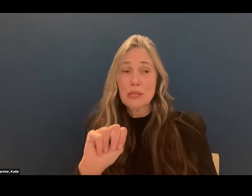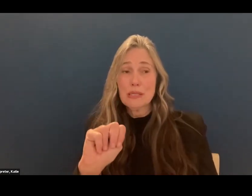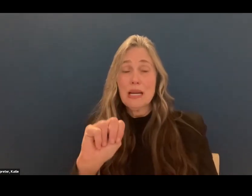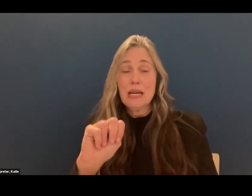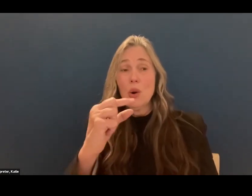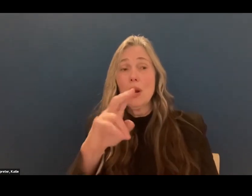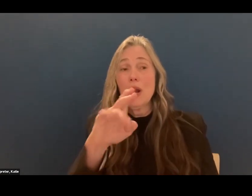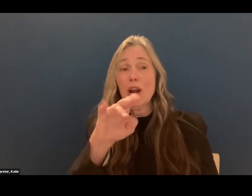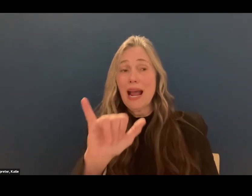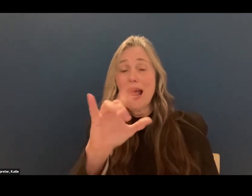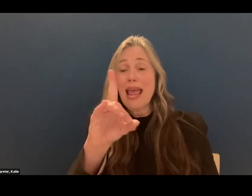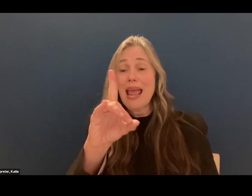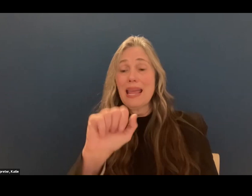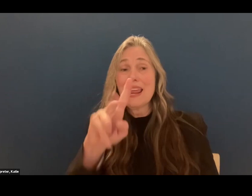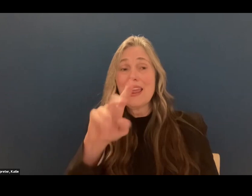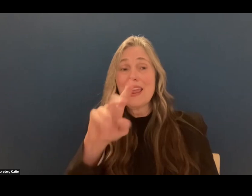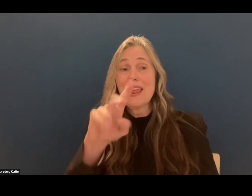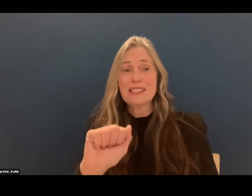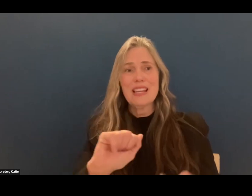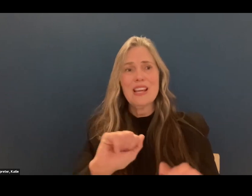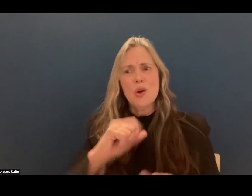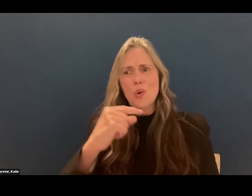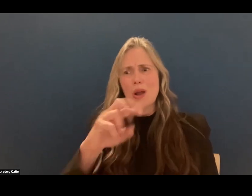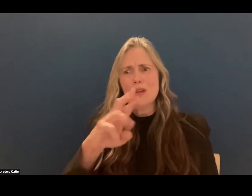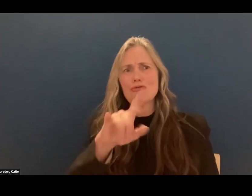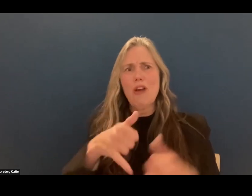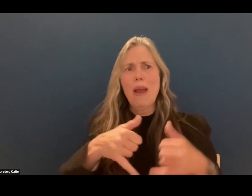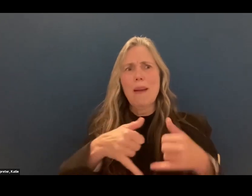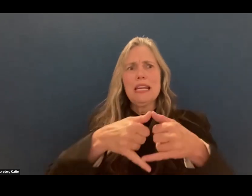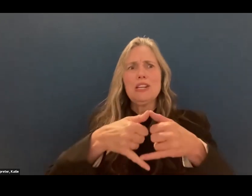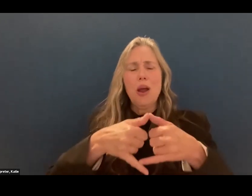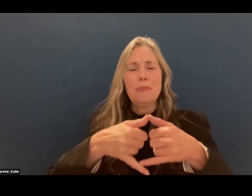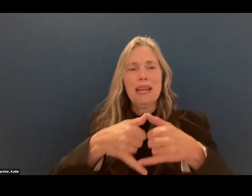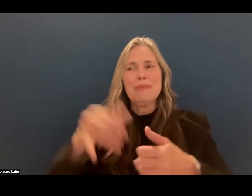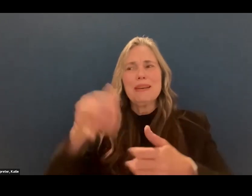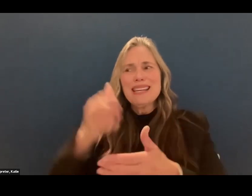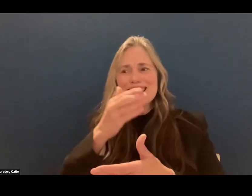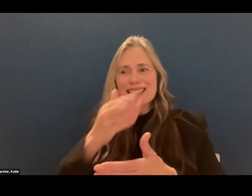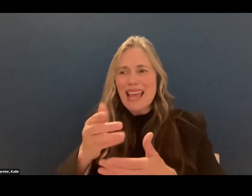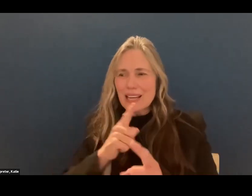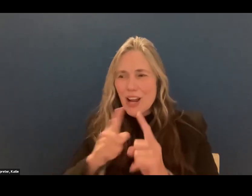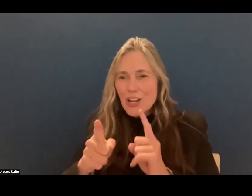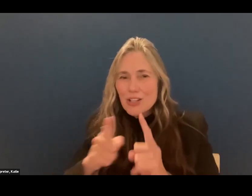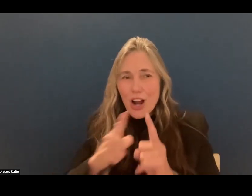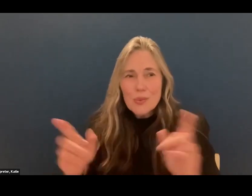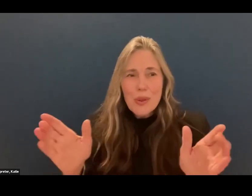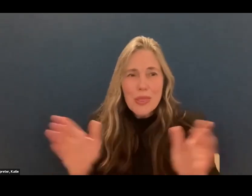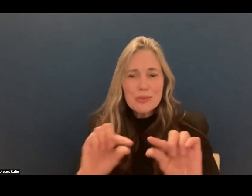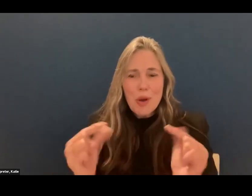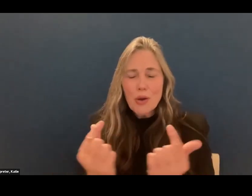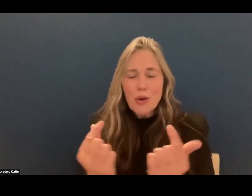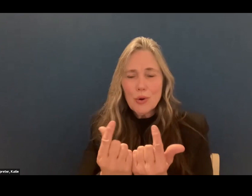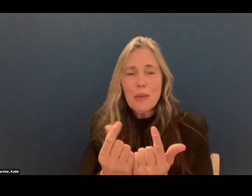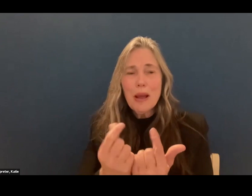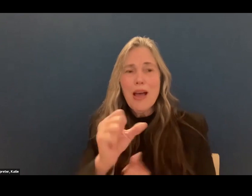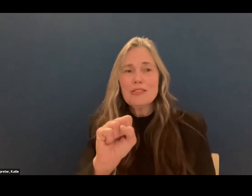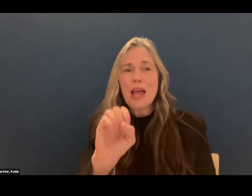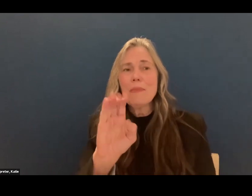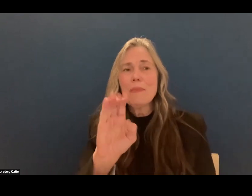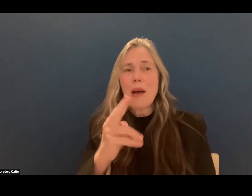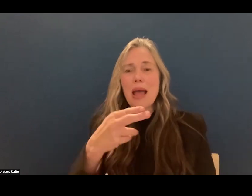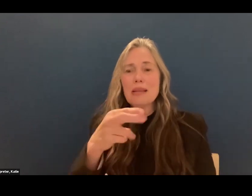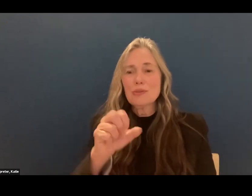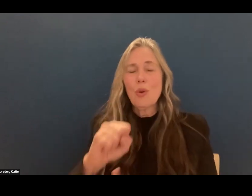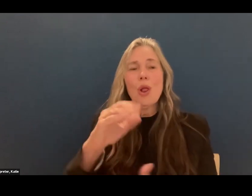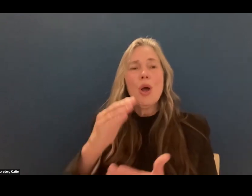Davis, a Grammy-nominated blues artist, sang for and talked with a small group of Santa Barbara High School music students in their